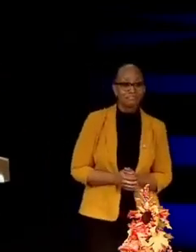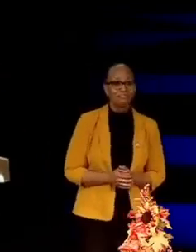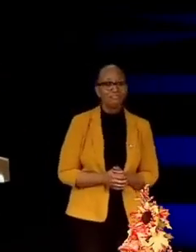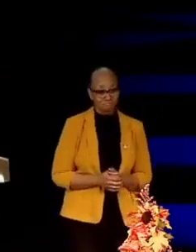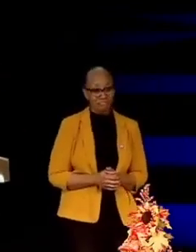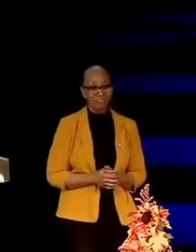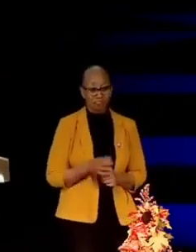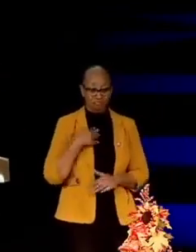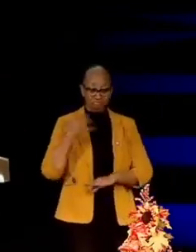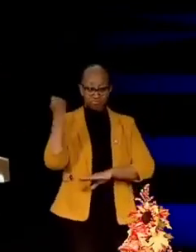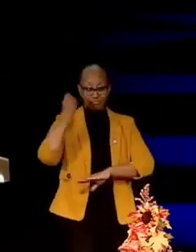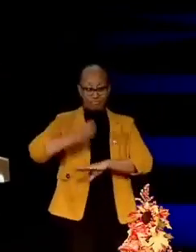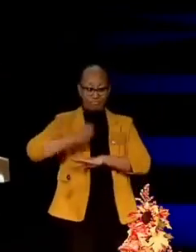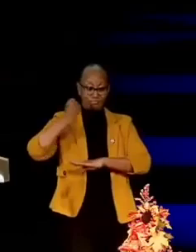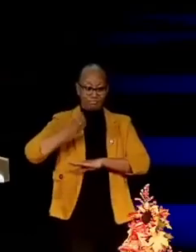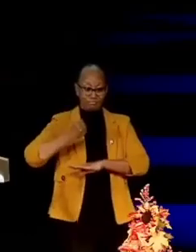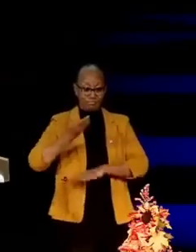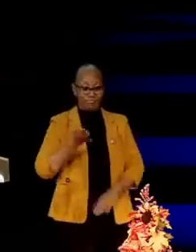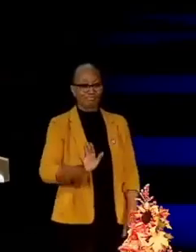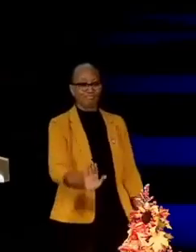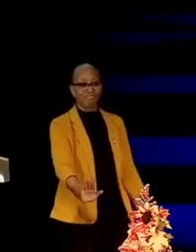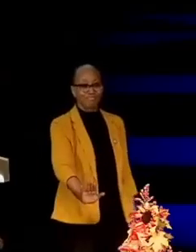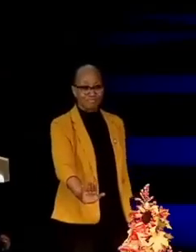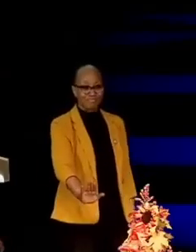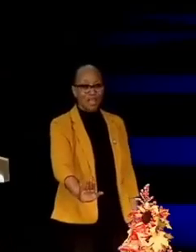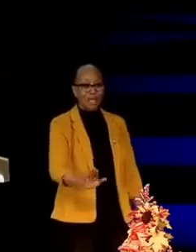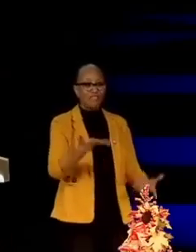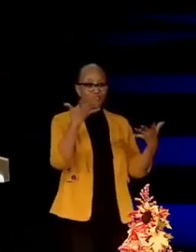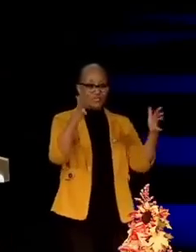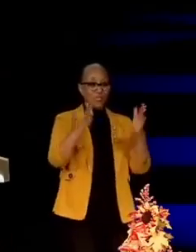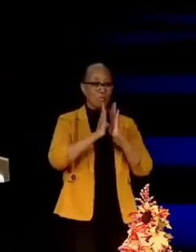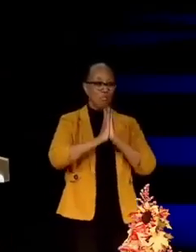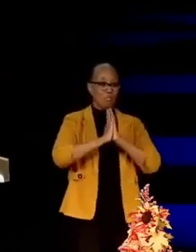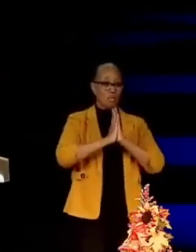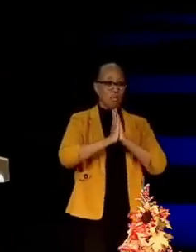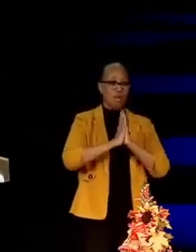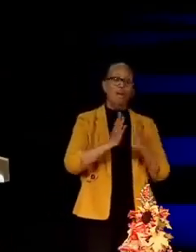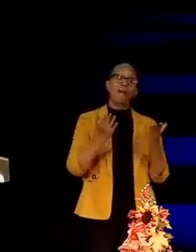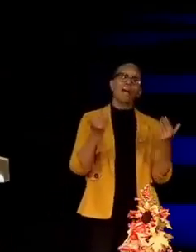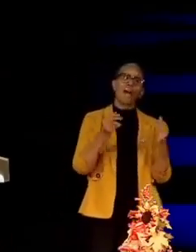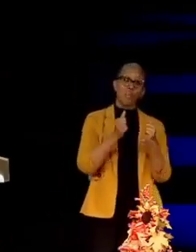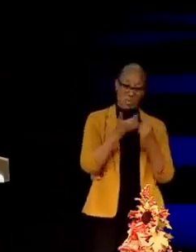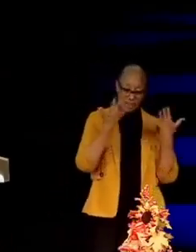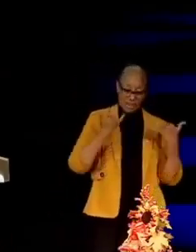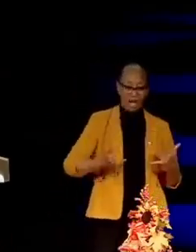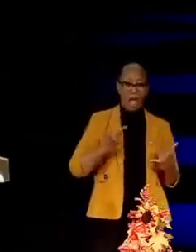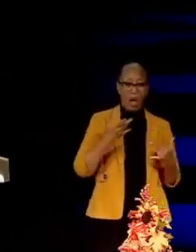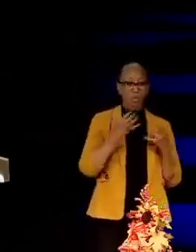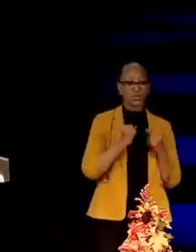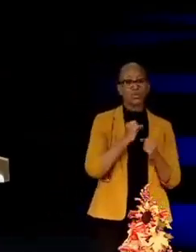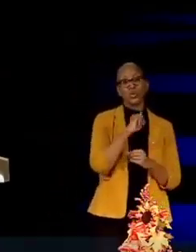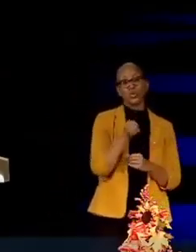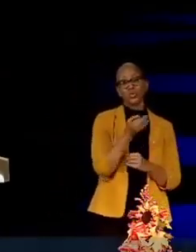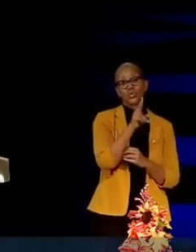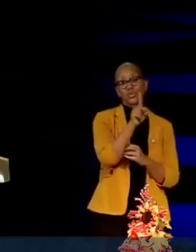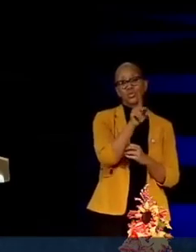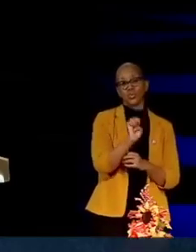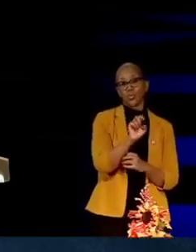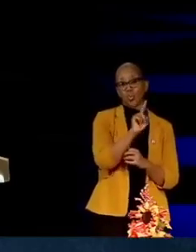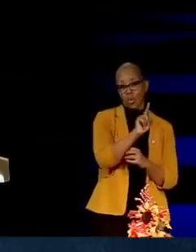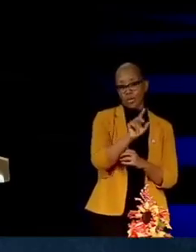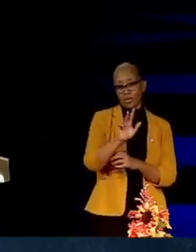And then shut him down with this benediction. Come on with me now. Jude 1 and